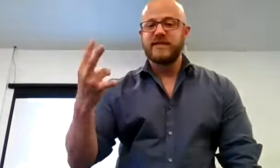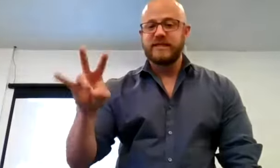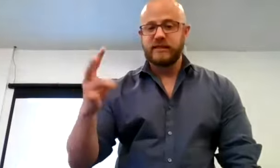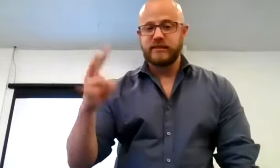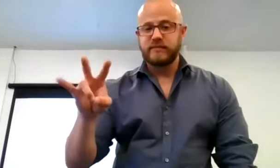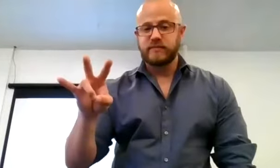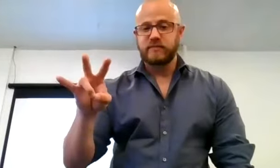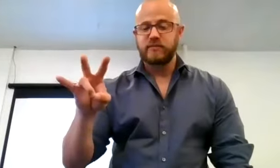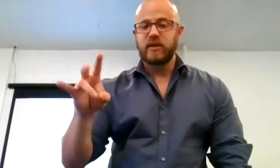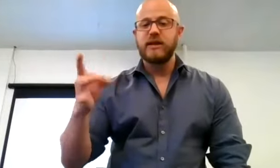17,